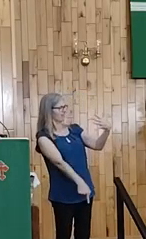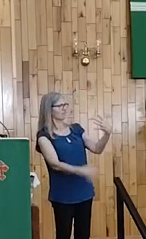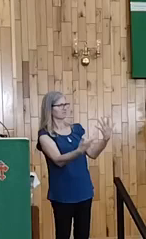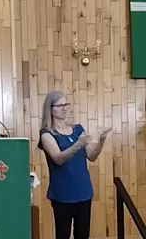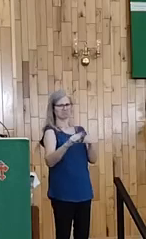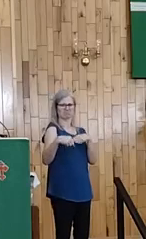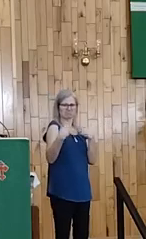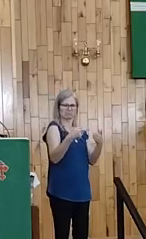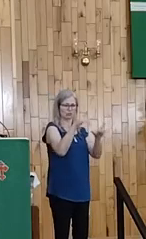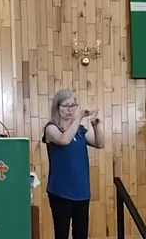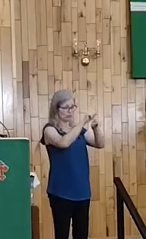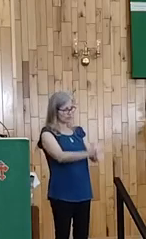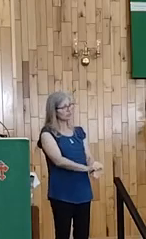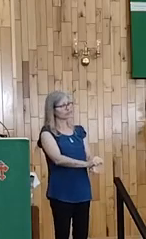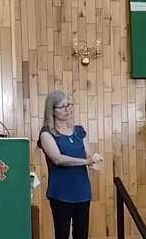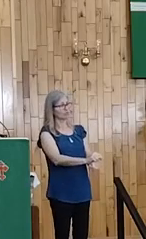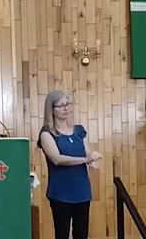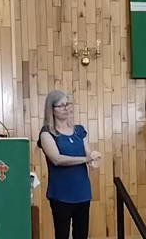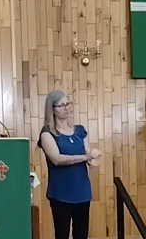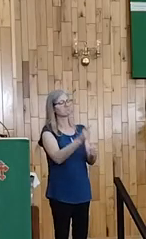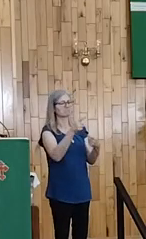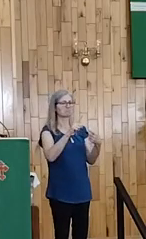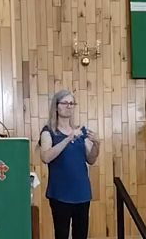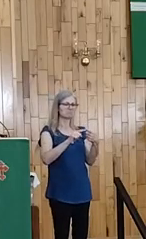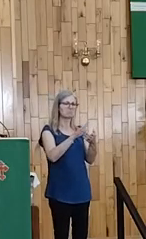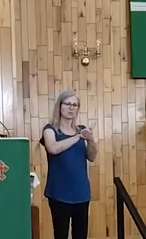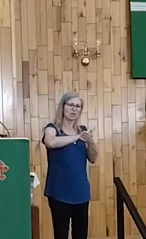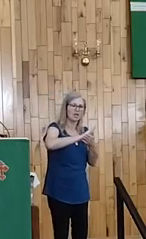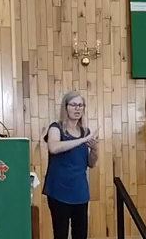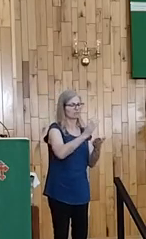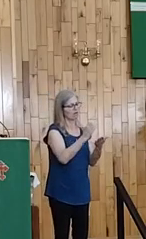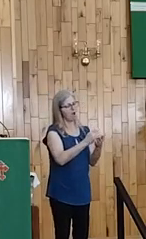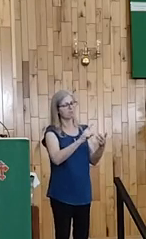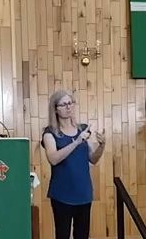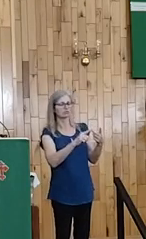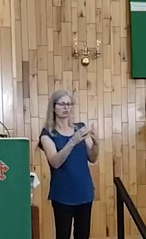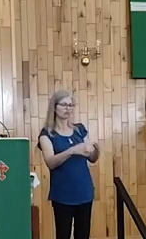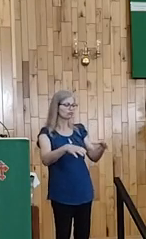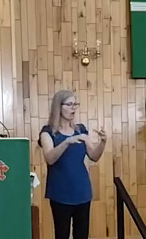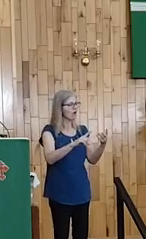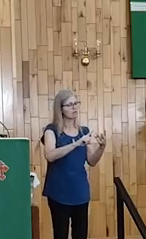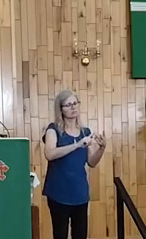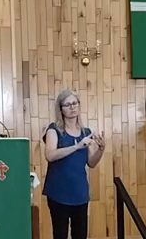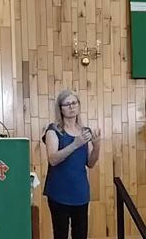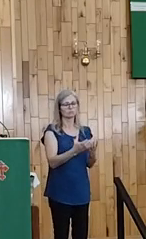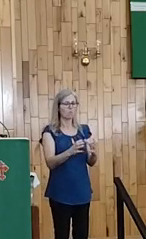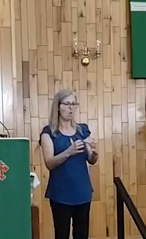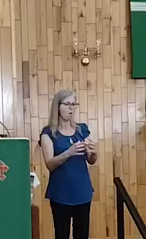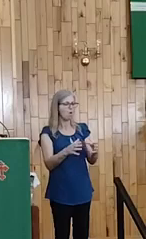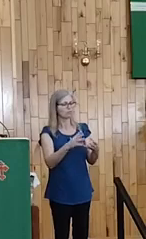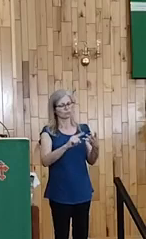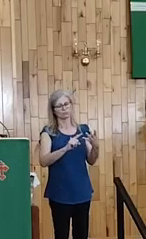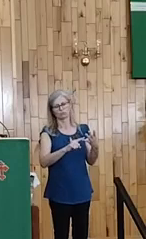traditionally observed: the purification of cups and jugs and kettles and